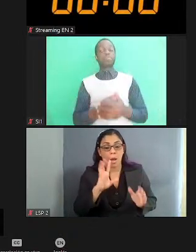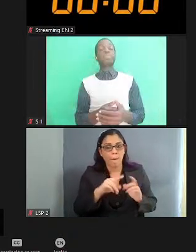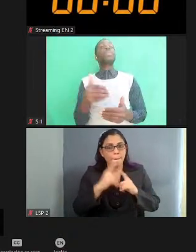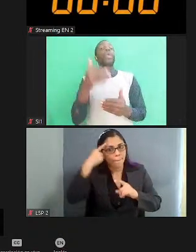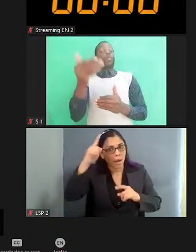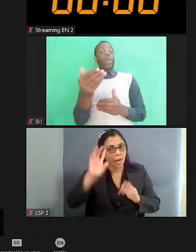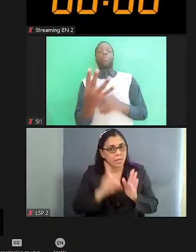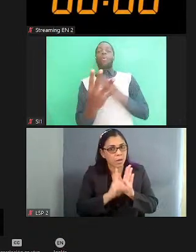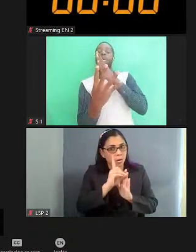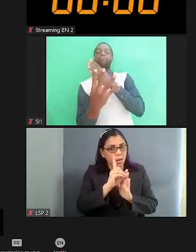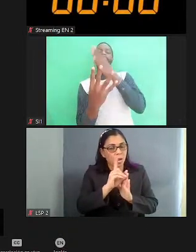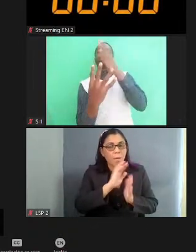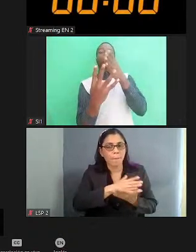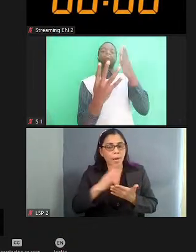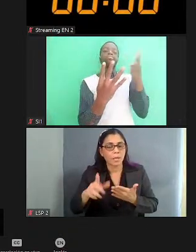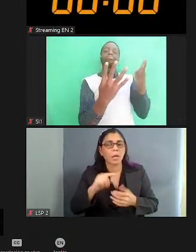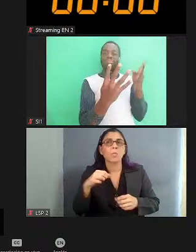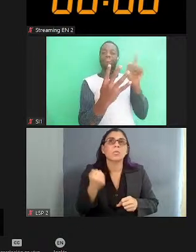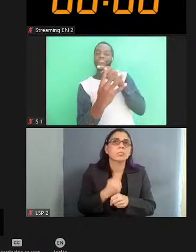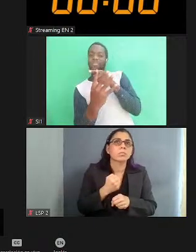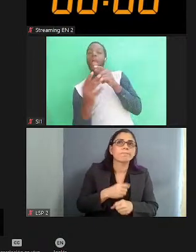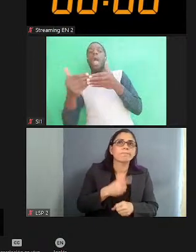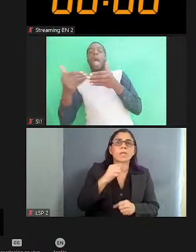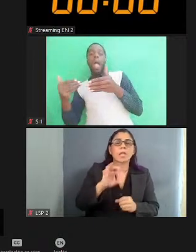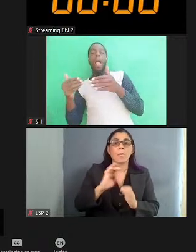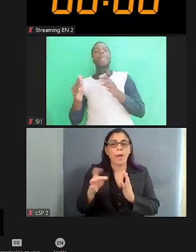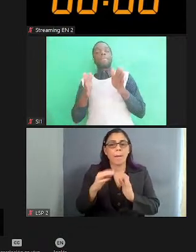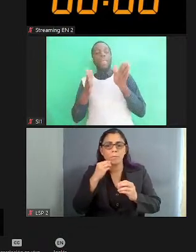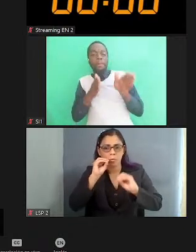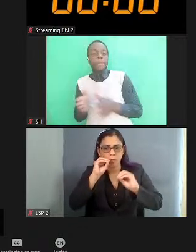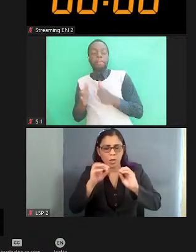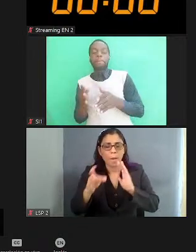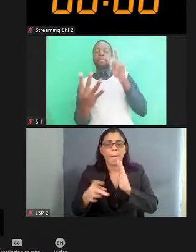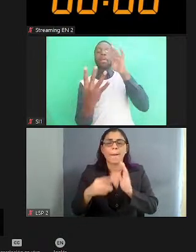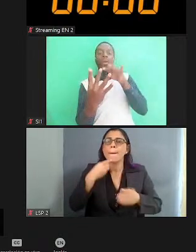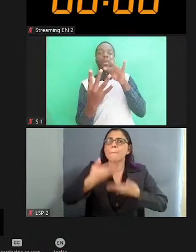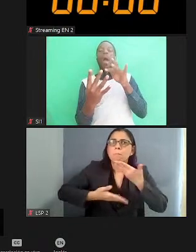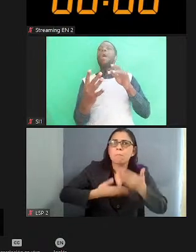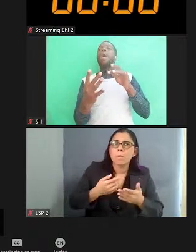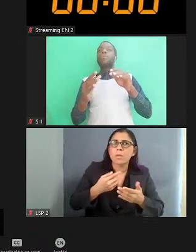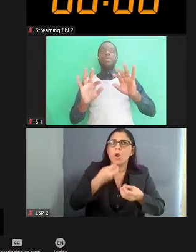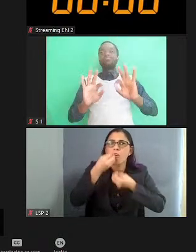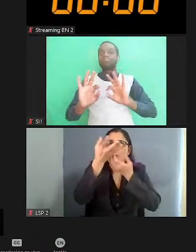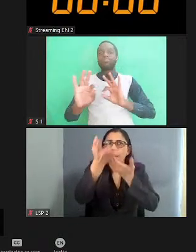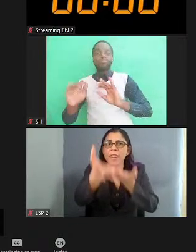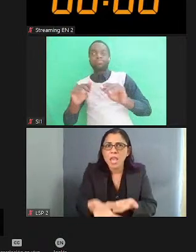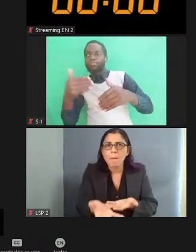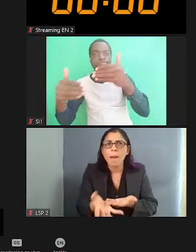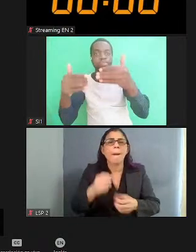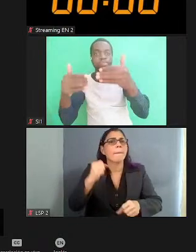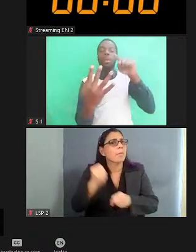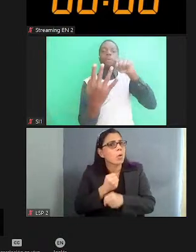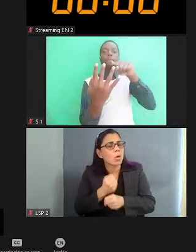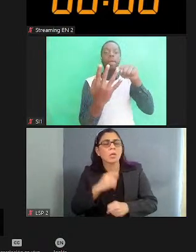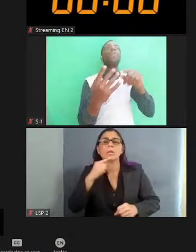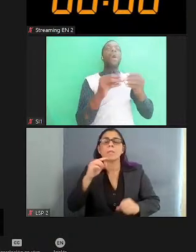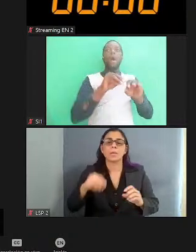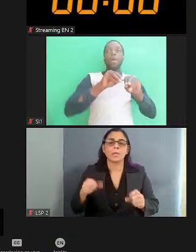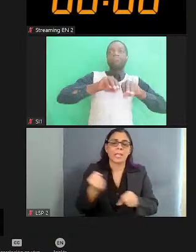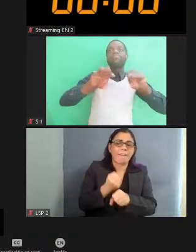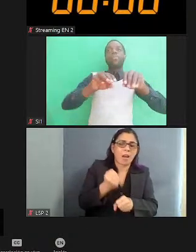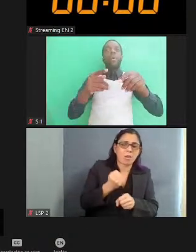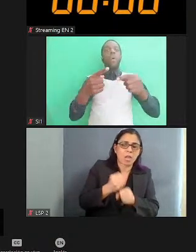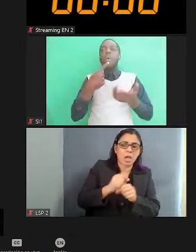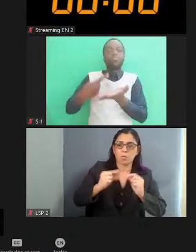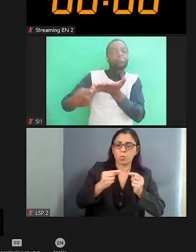strategies to be developed the preparatory stage information and stage consulting stage in the preparation stage there